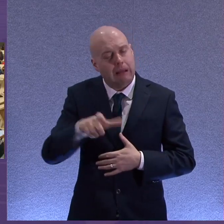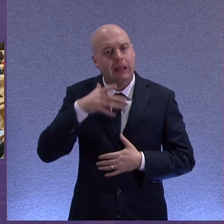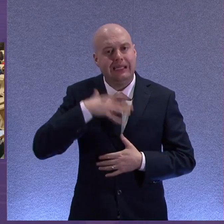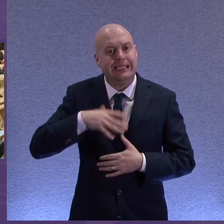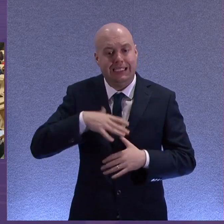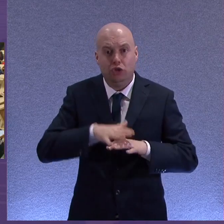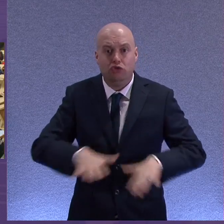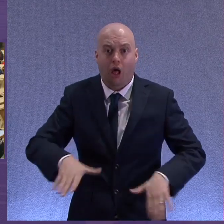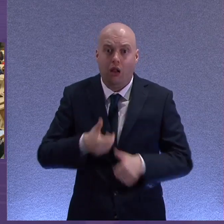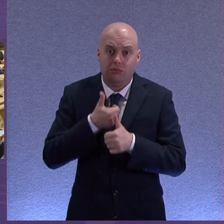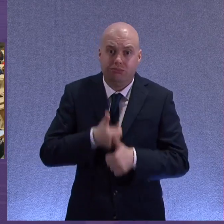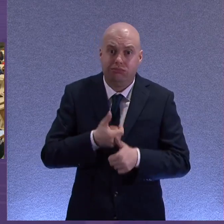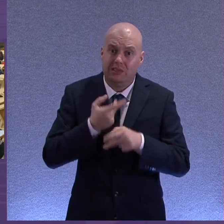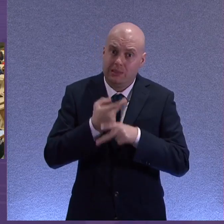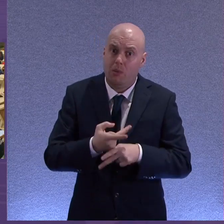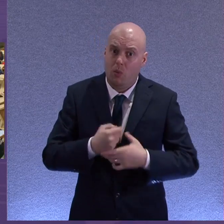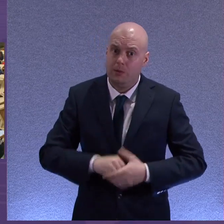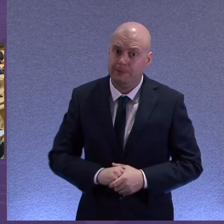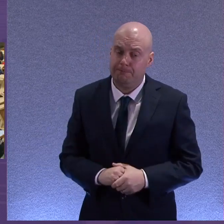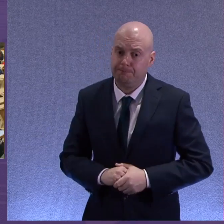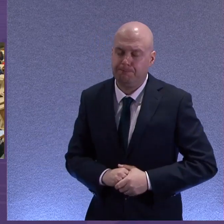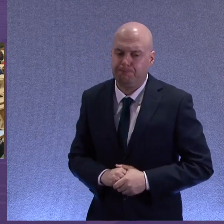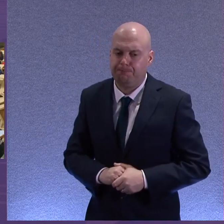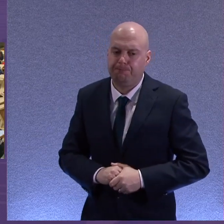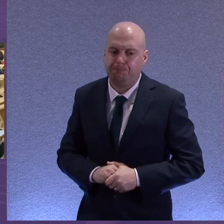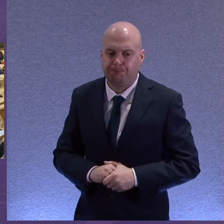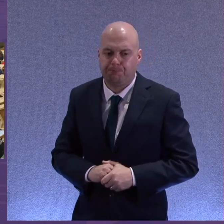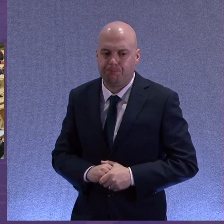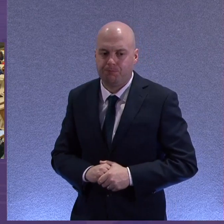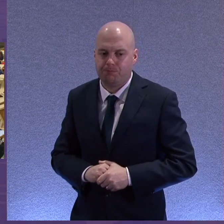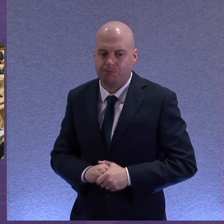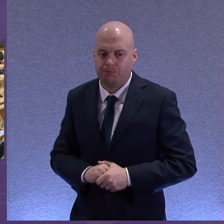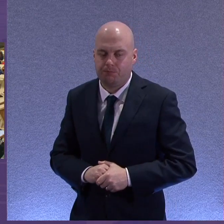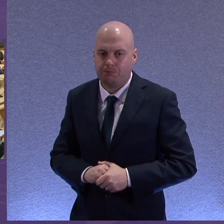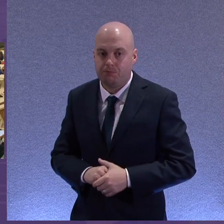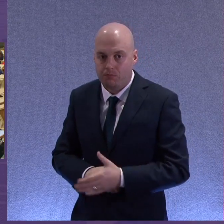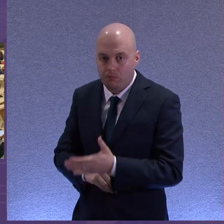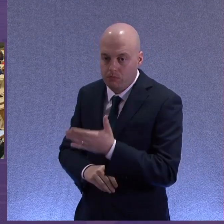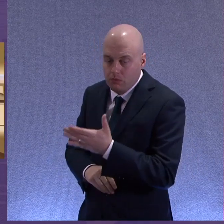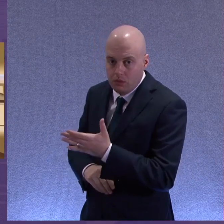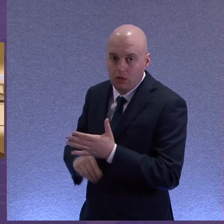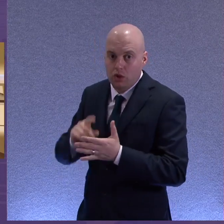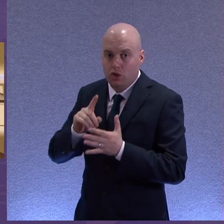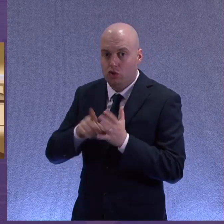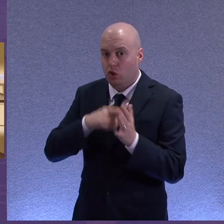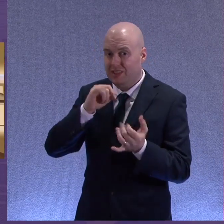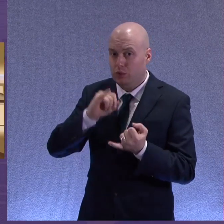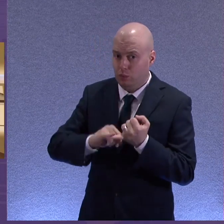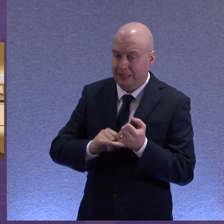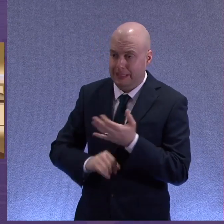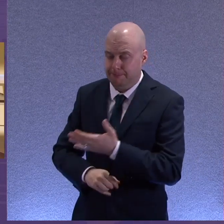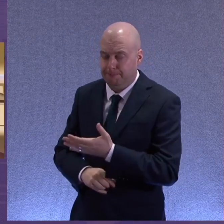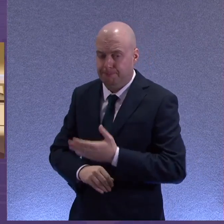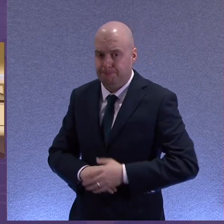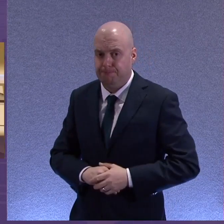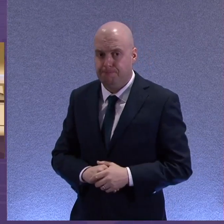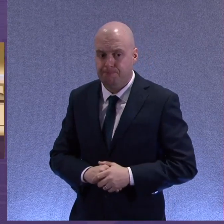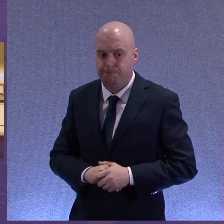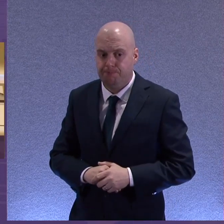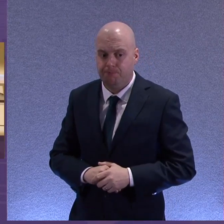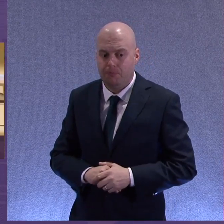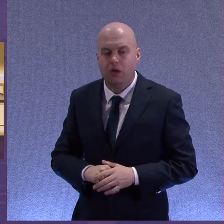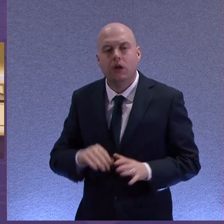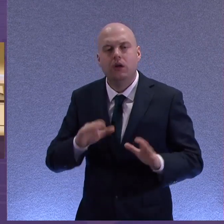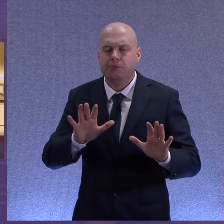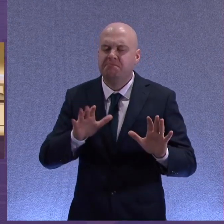Swinney. There are a few, I understand the seriousness of the issues that Jackie Bailey raises, but there is also an important point that has to